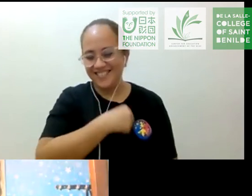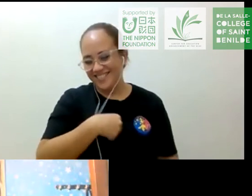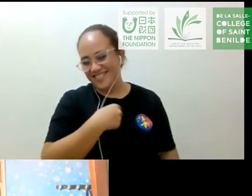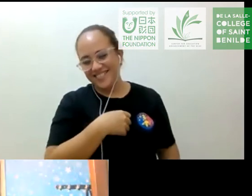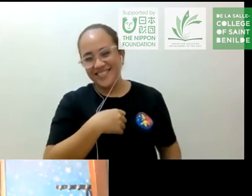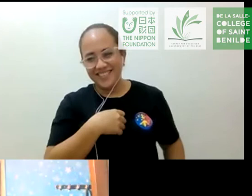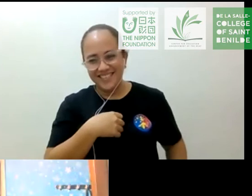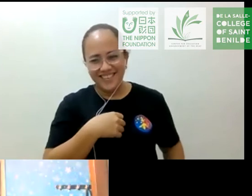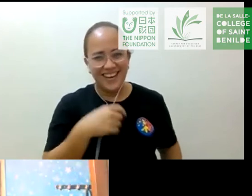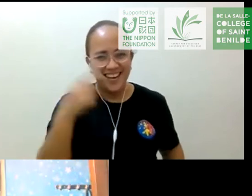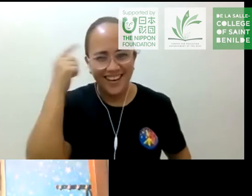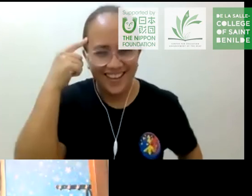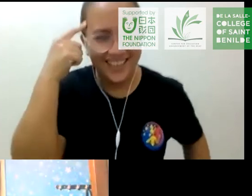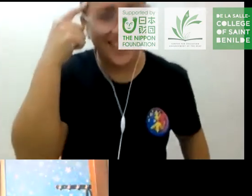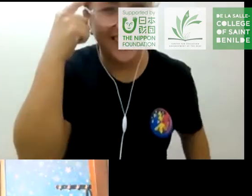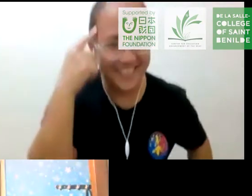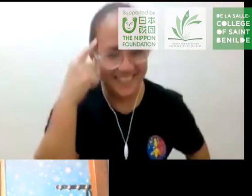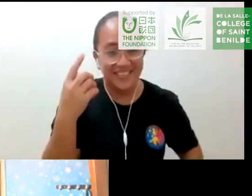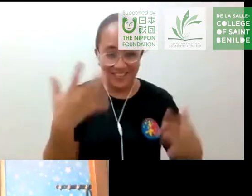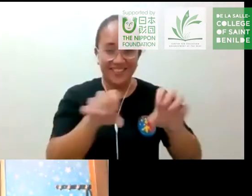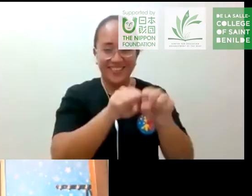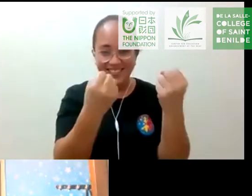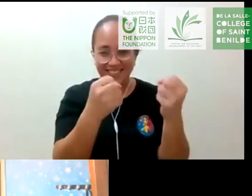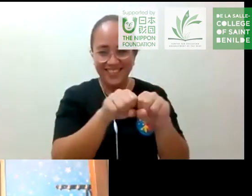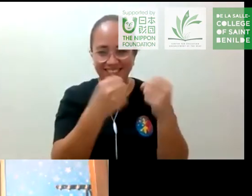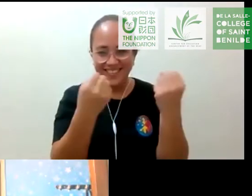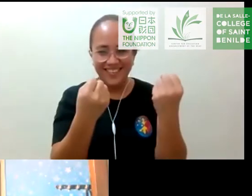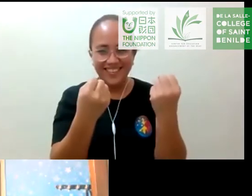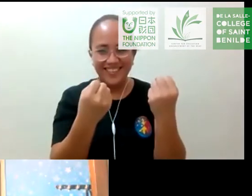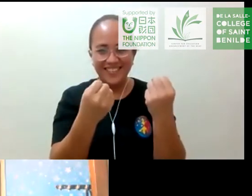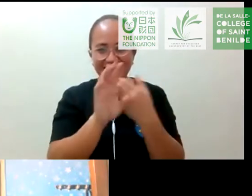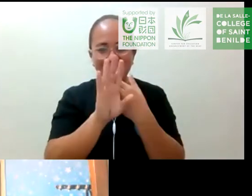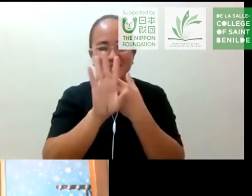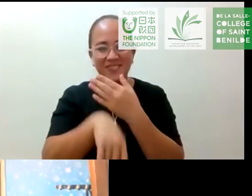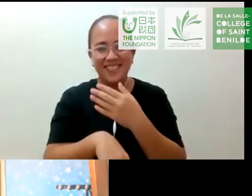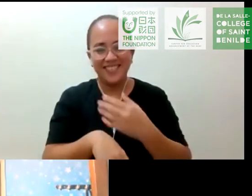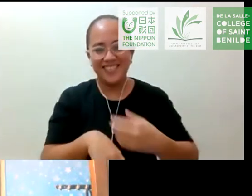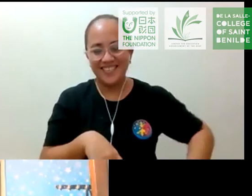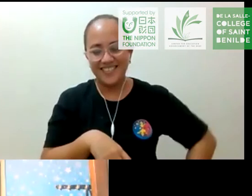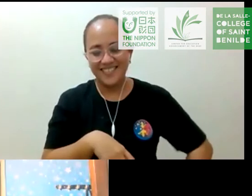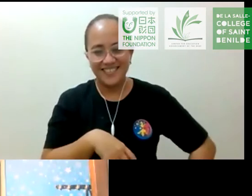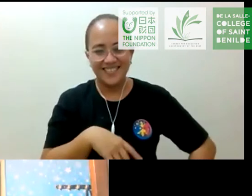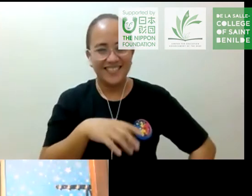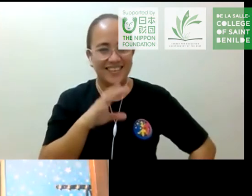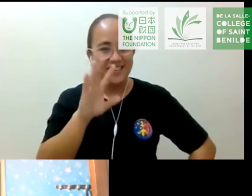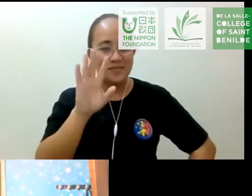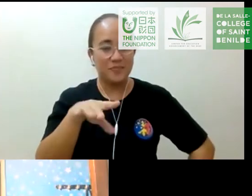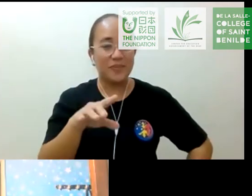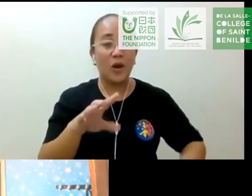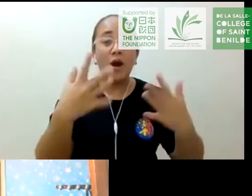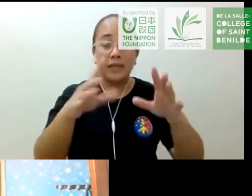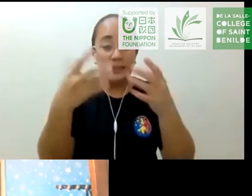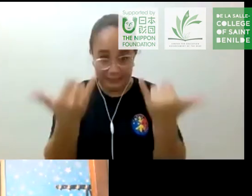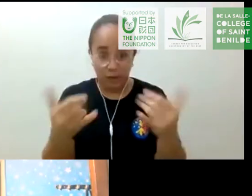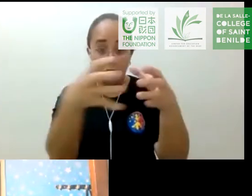so if we're on break now, when will we go back and when come back